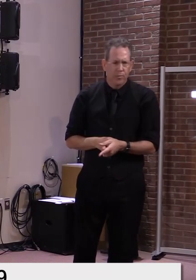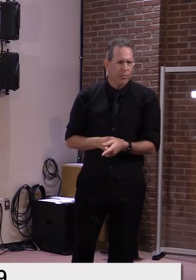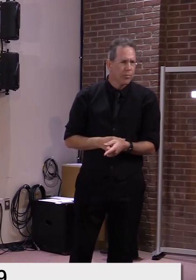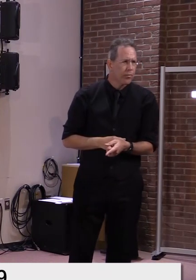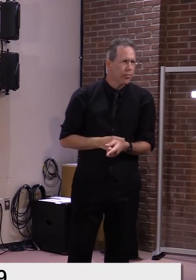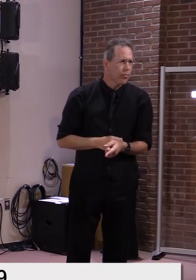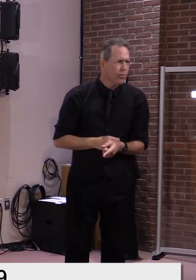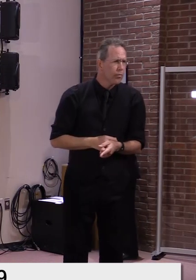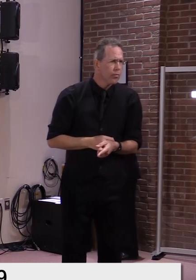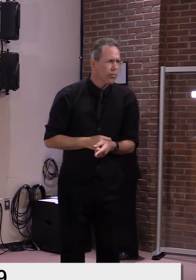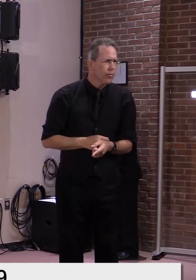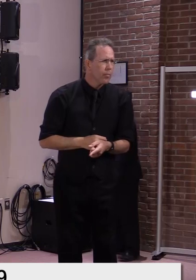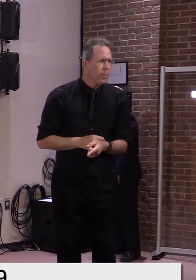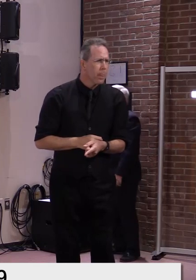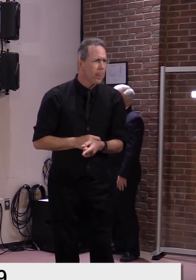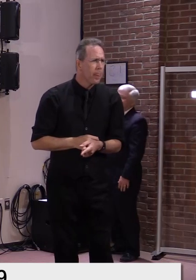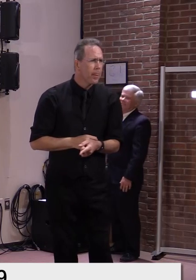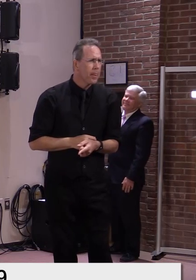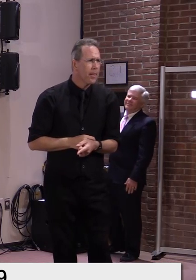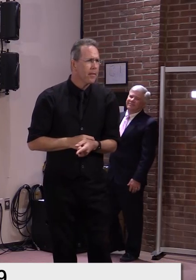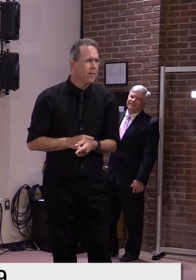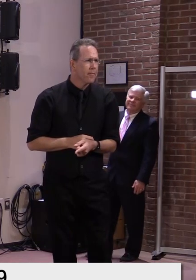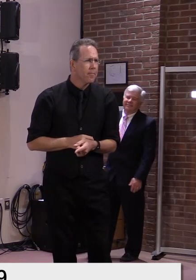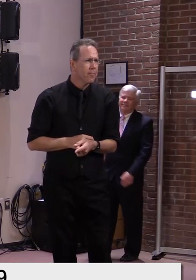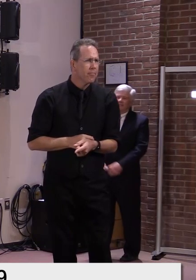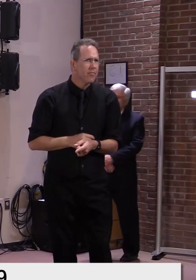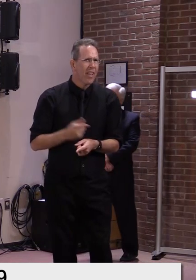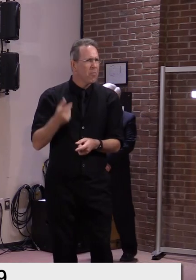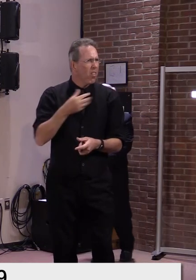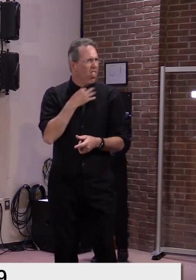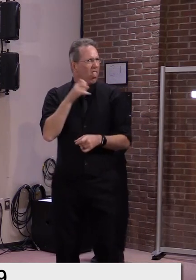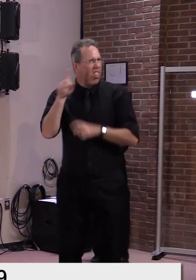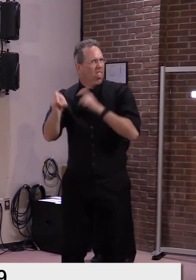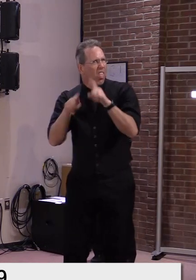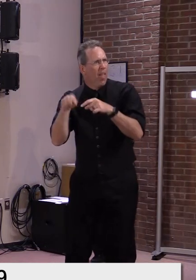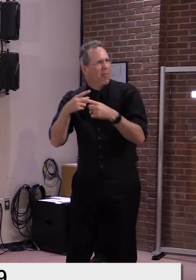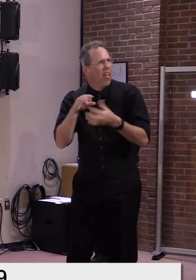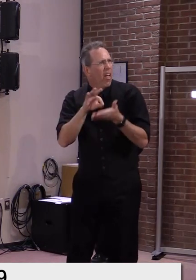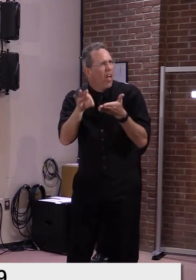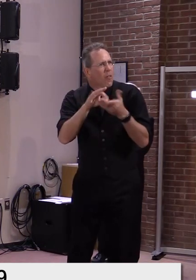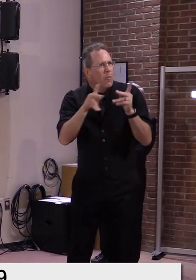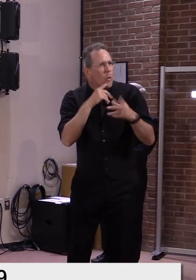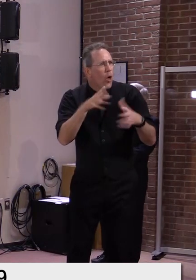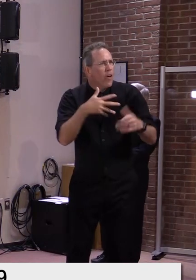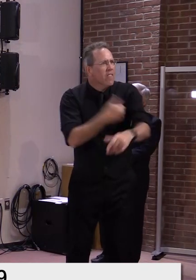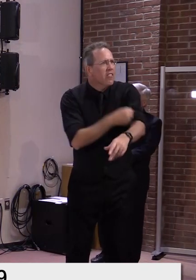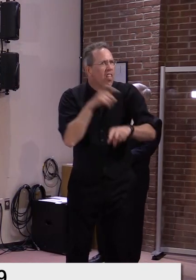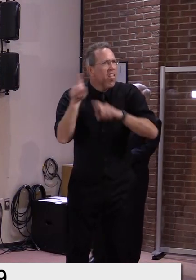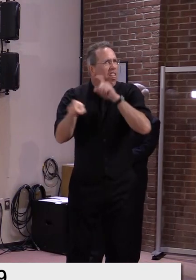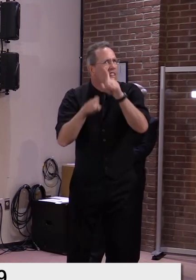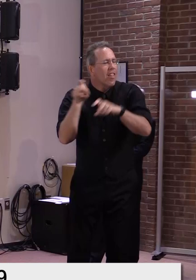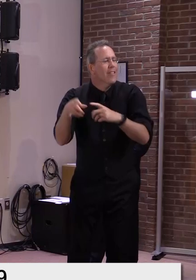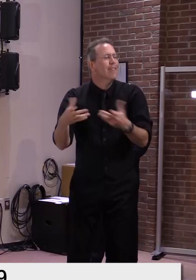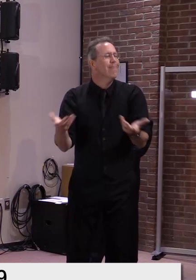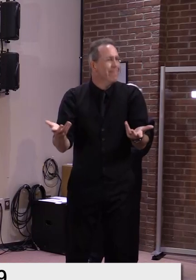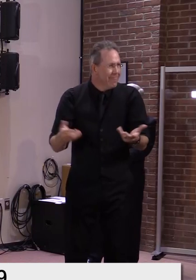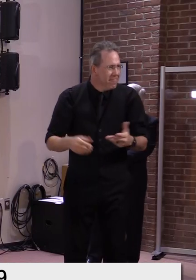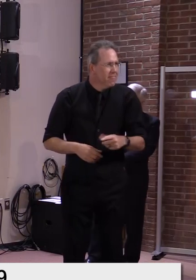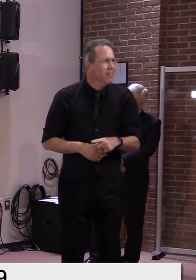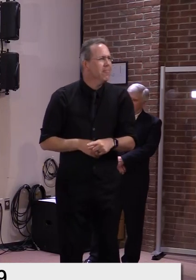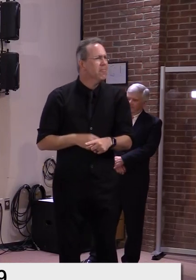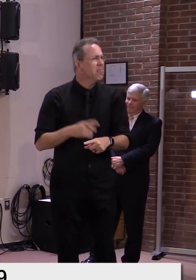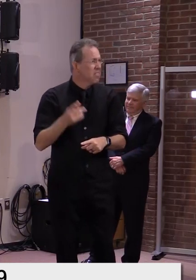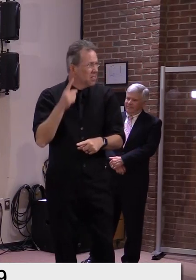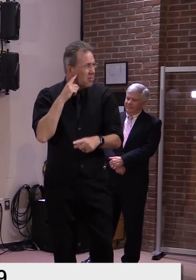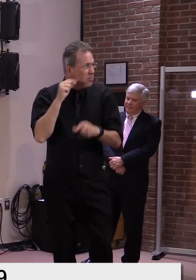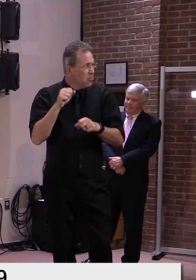today. You spoke to this earlier in the conference, and I'm wondering about the possible undercounting of the vaccination rate in Essex